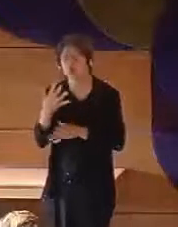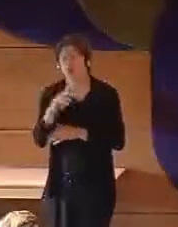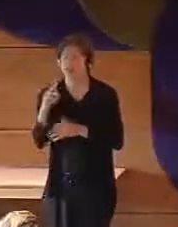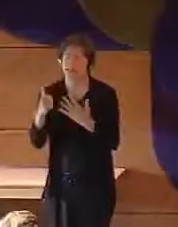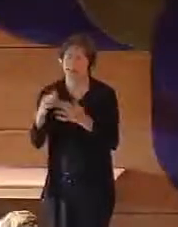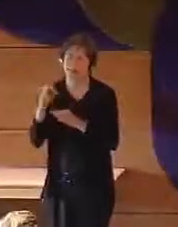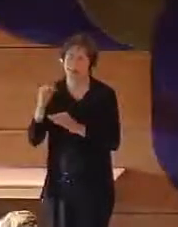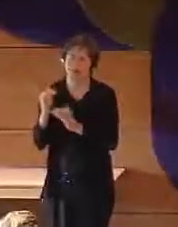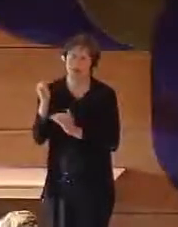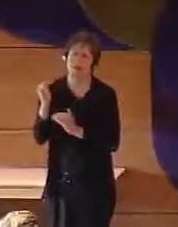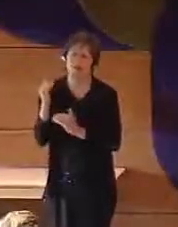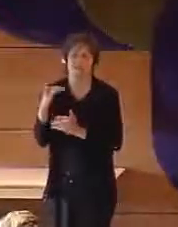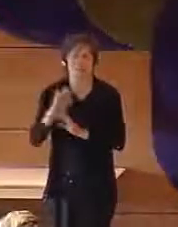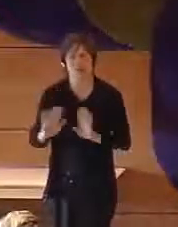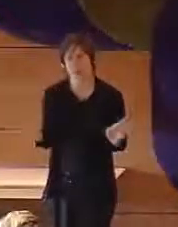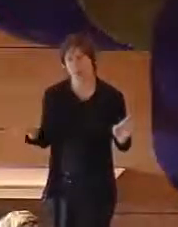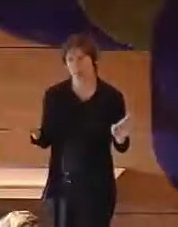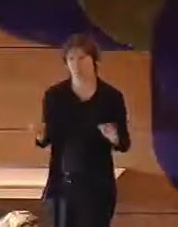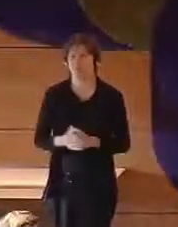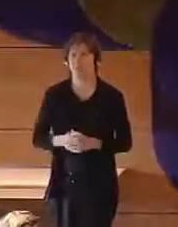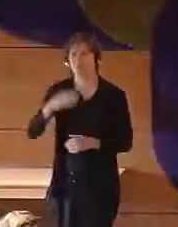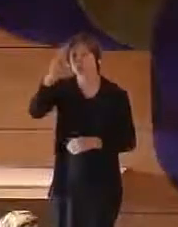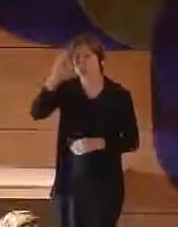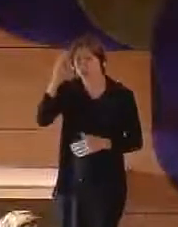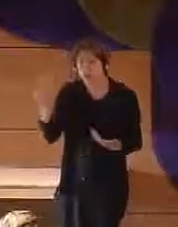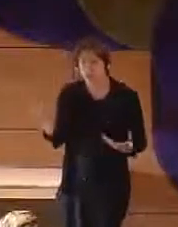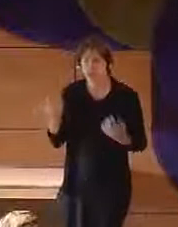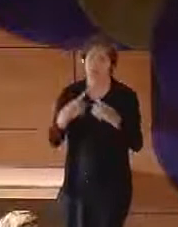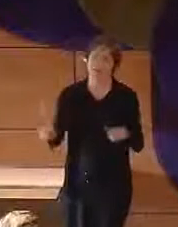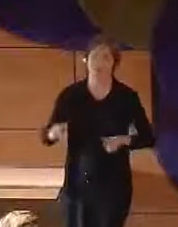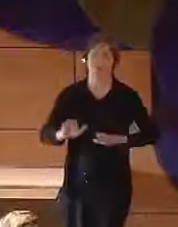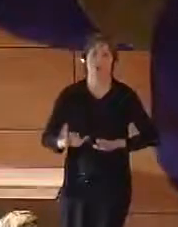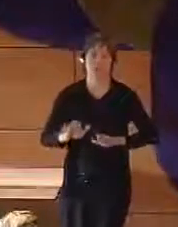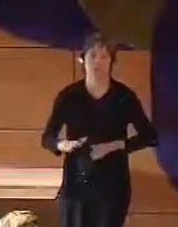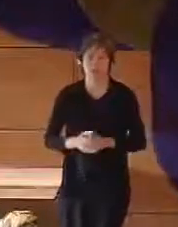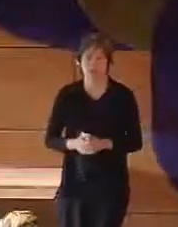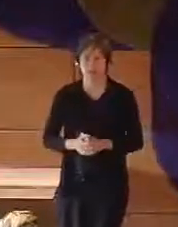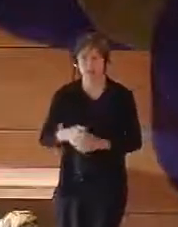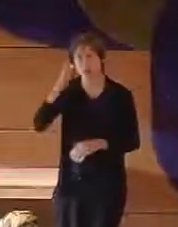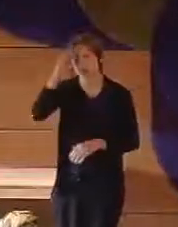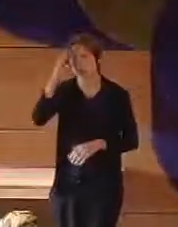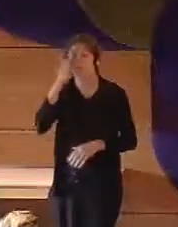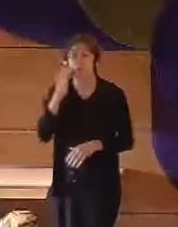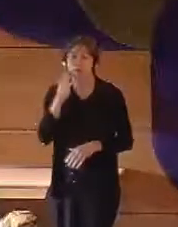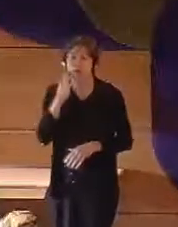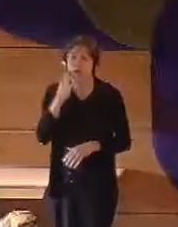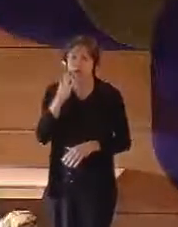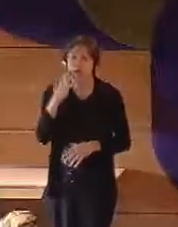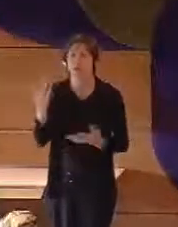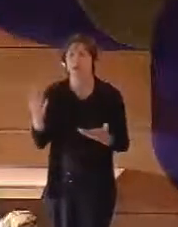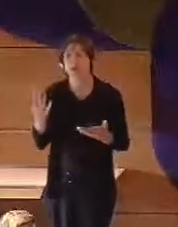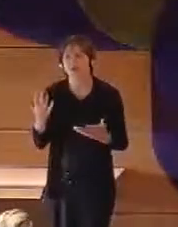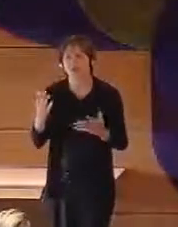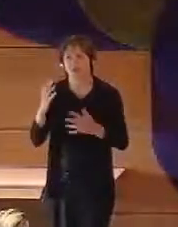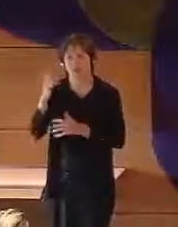they're slower. Boys enter puberty about the same time as girls, but